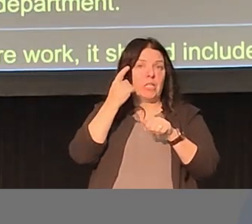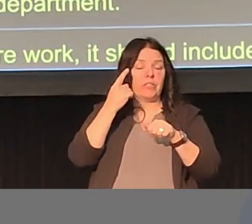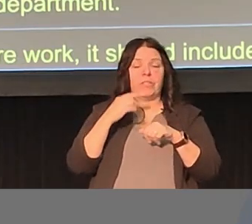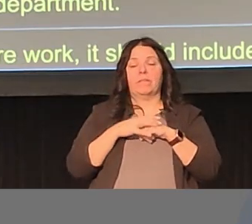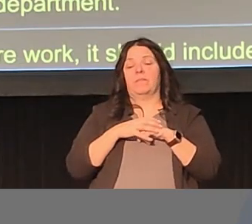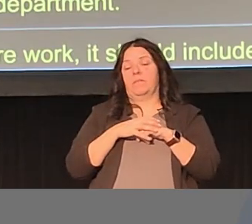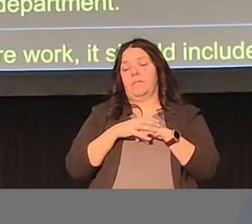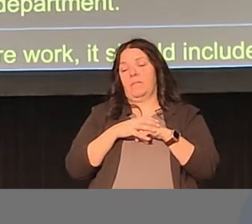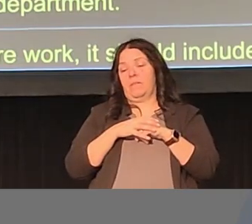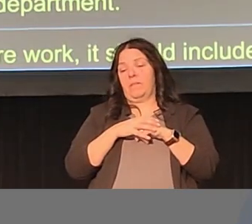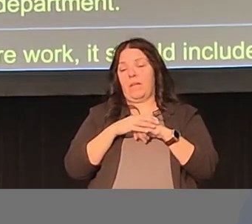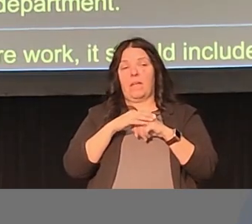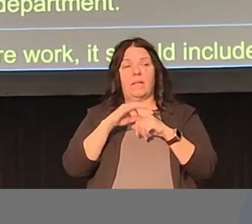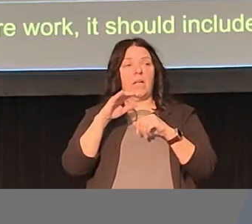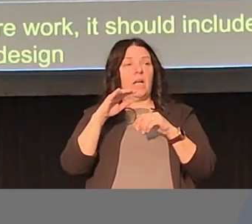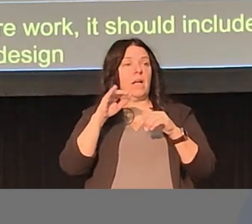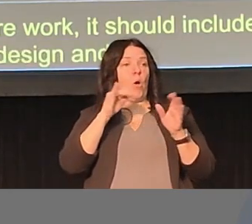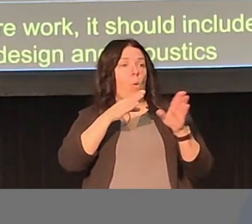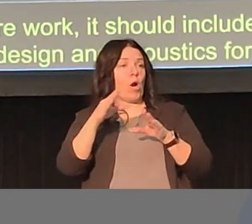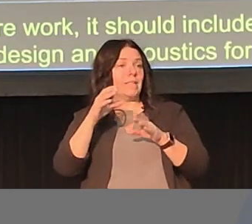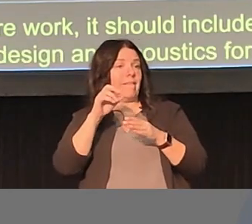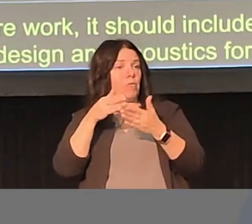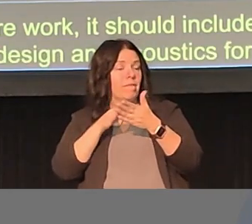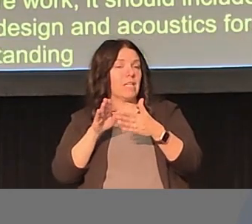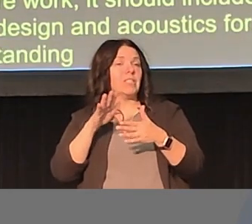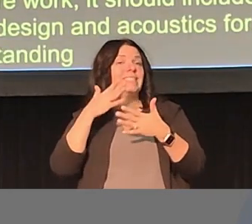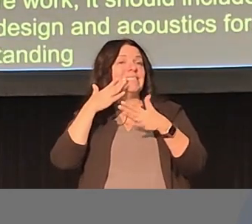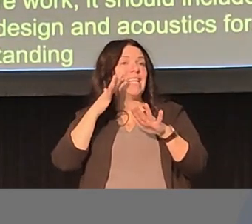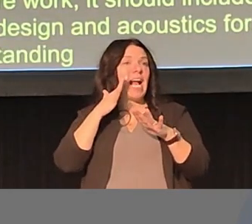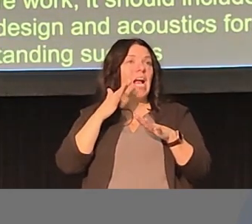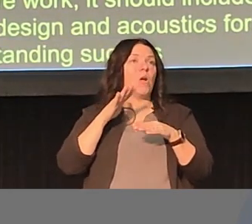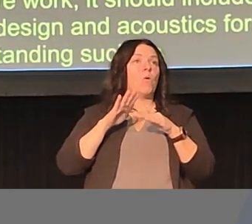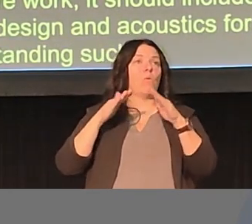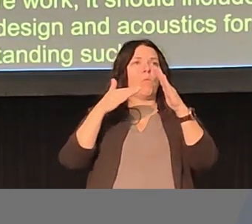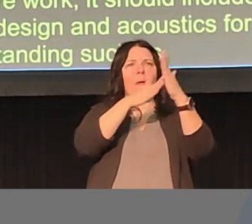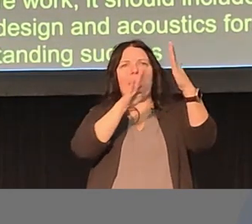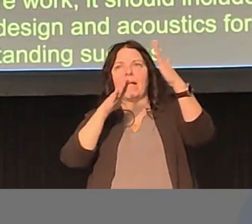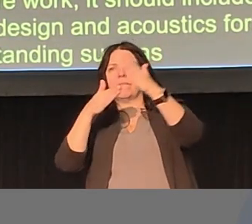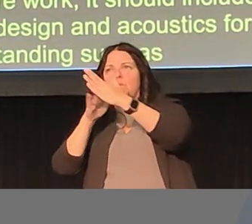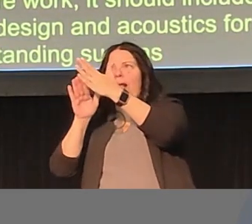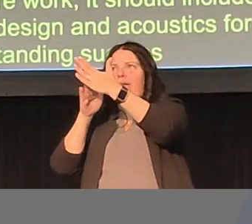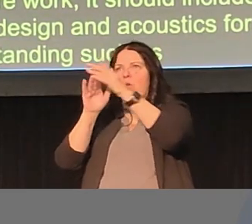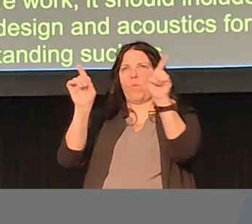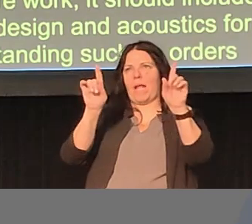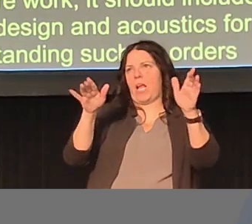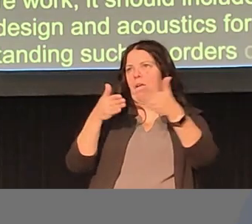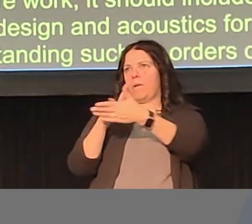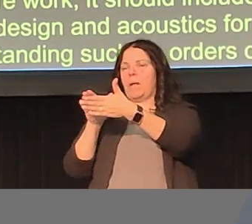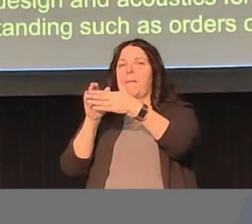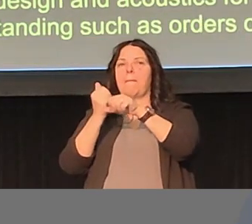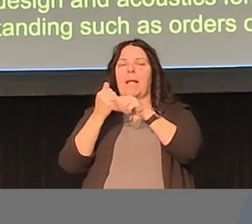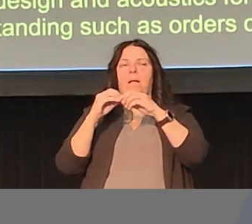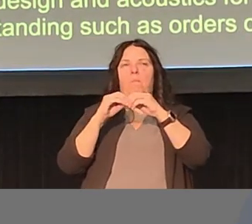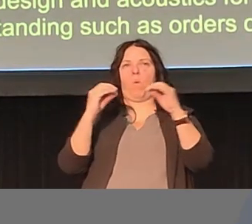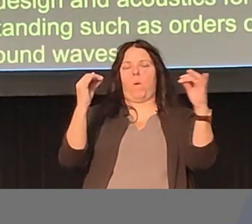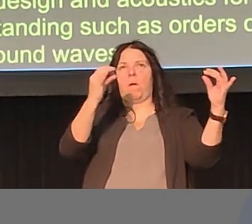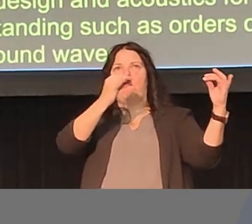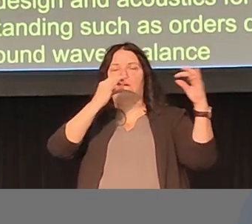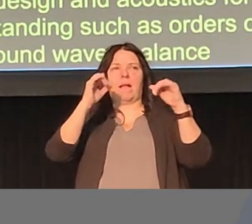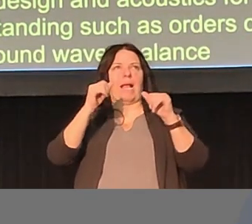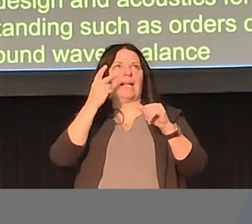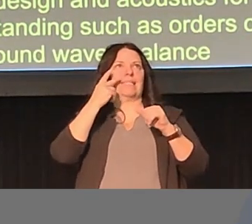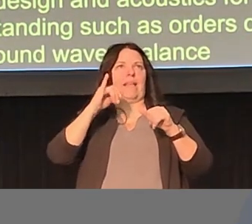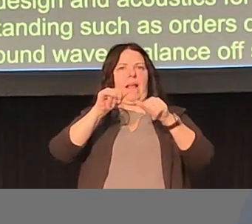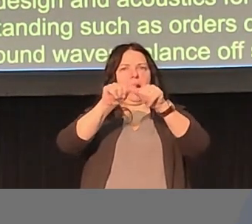of reflection, where sound waves, they bounce off surfaces, creating a more dynamic spatial